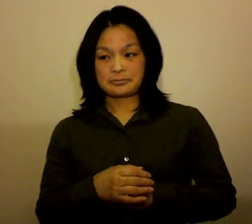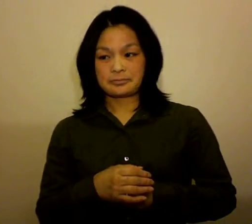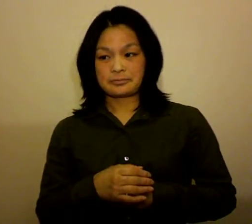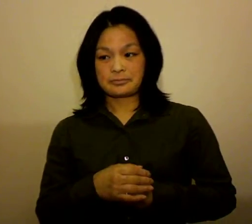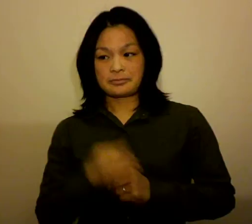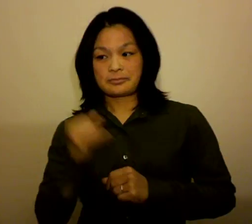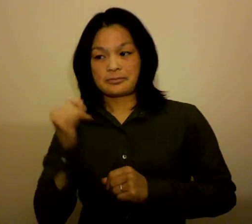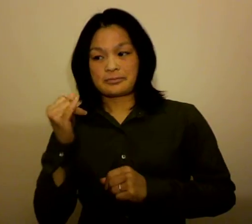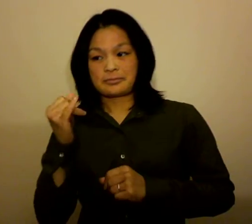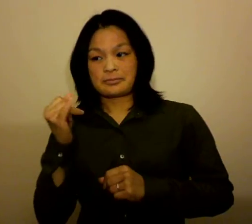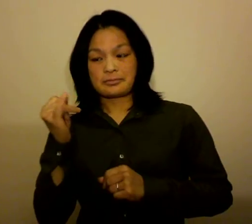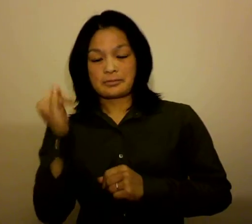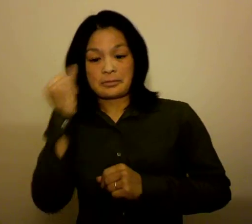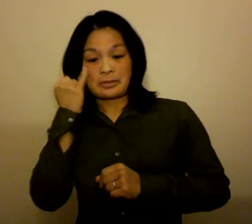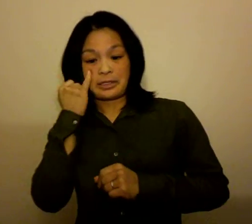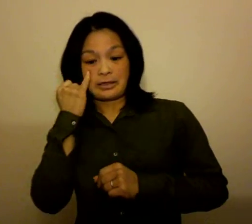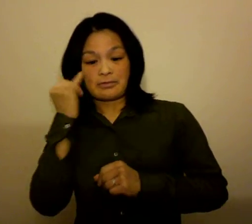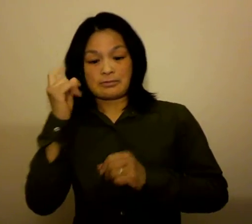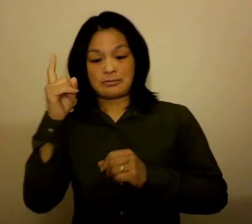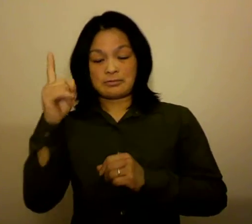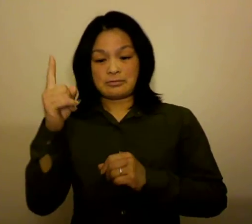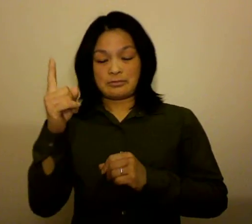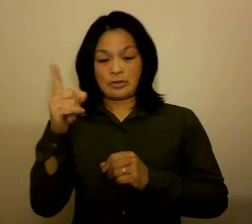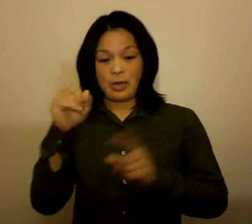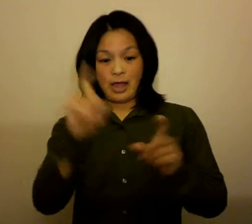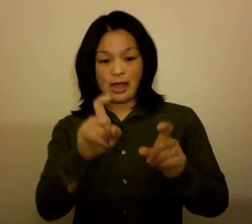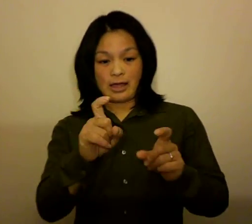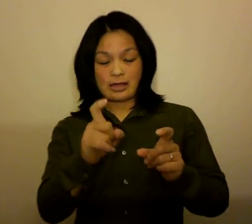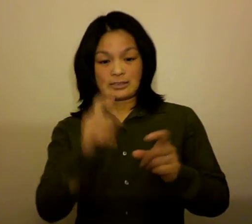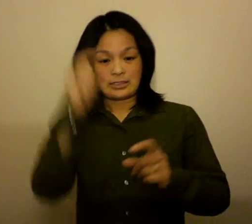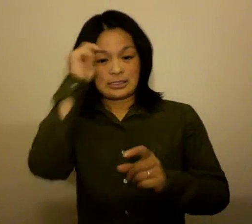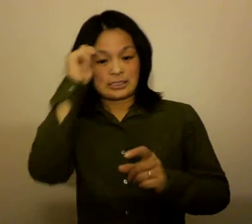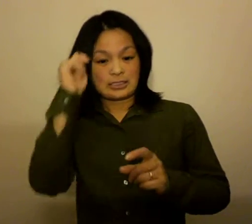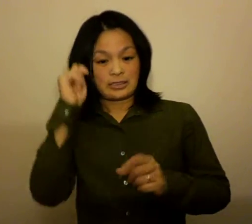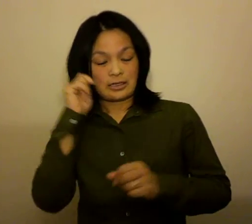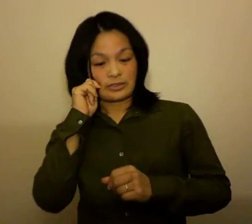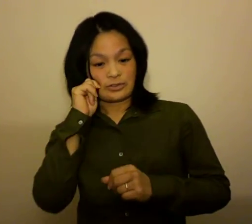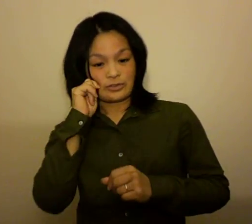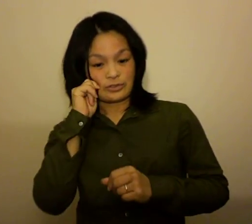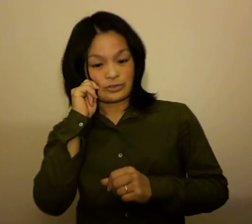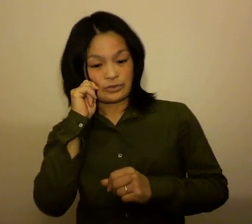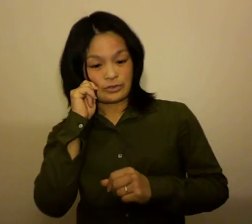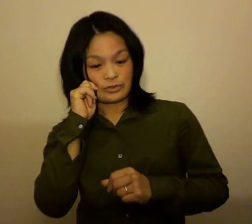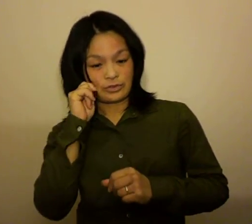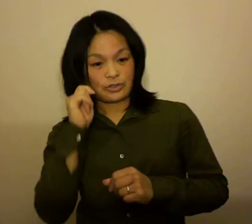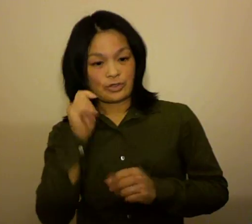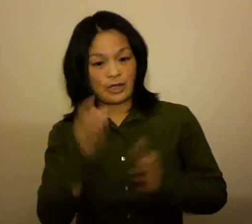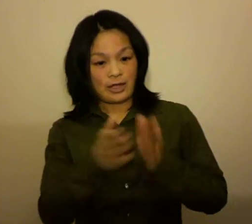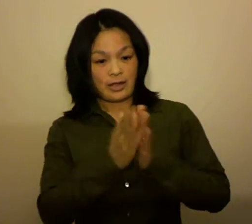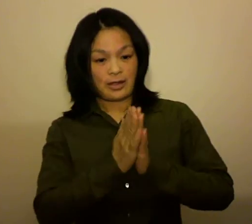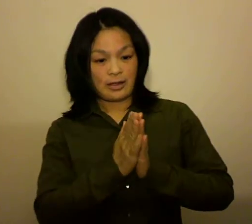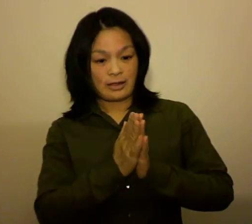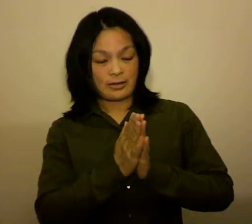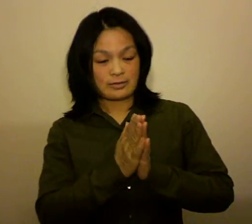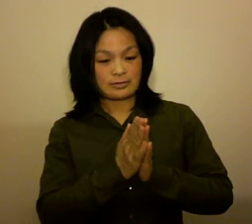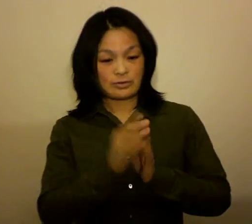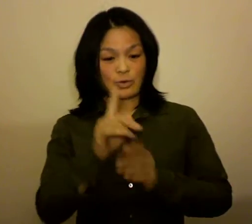people and crime, for example, they need to decide whether that person is being racist or insensitive,